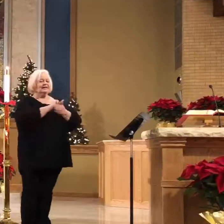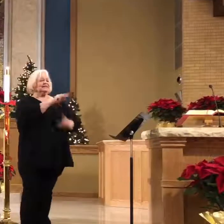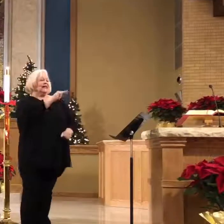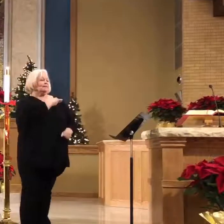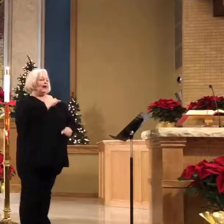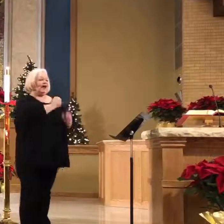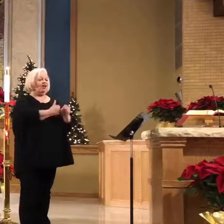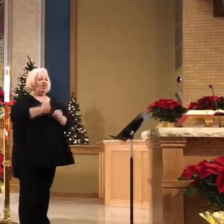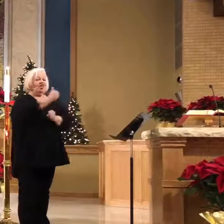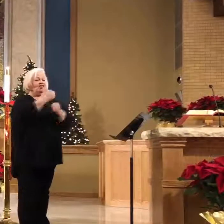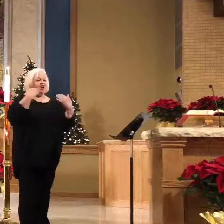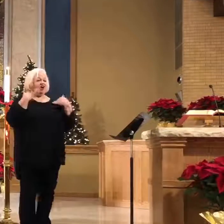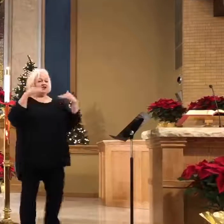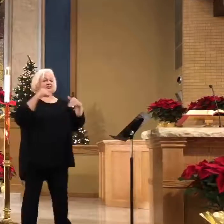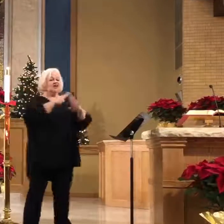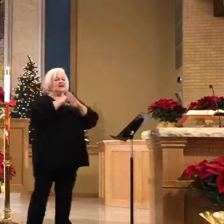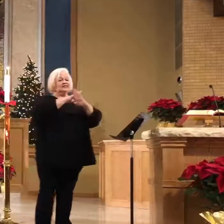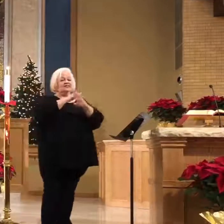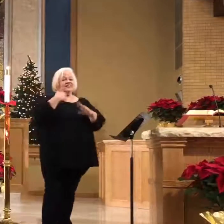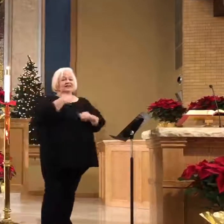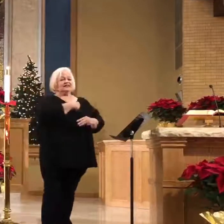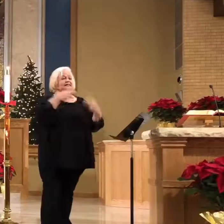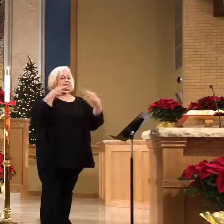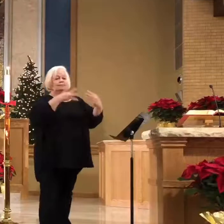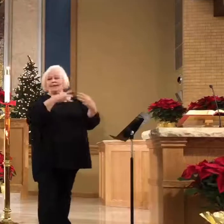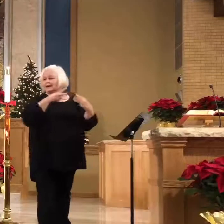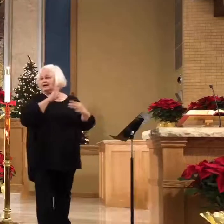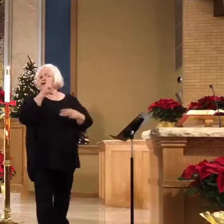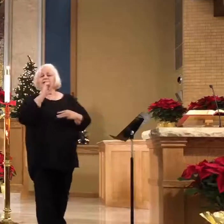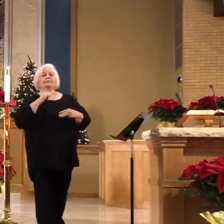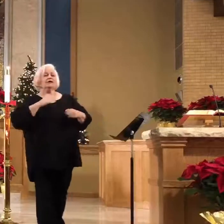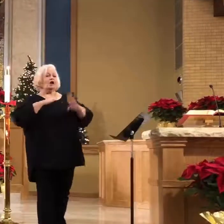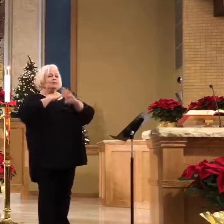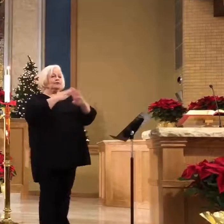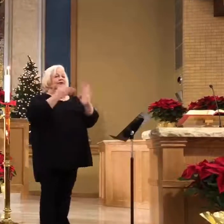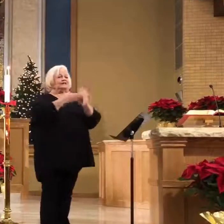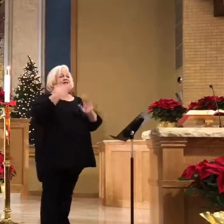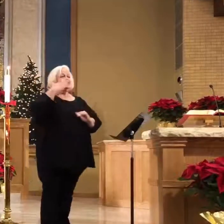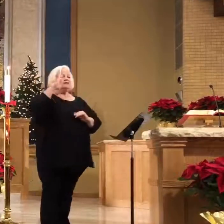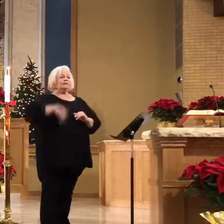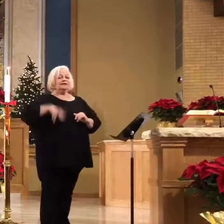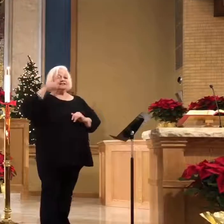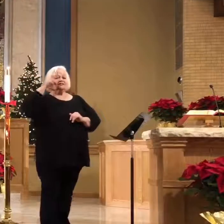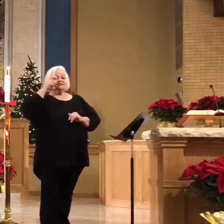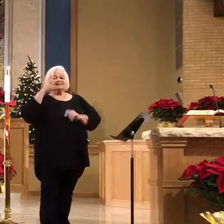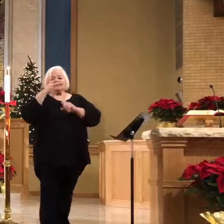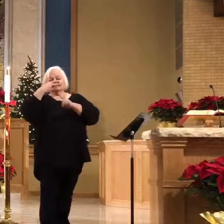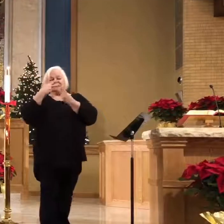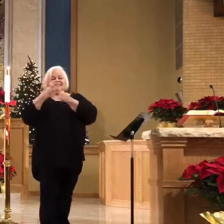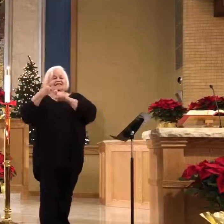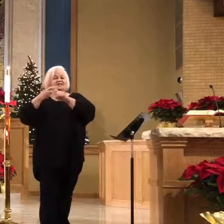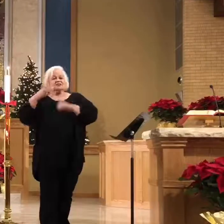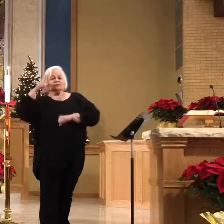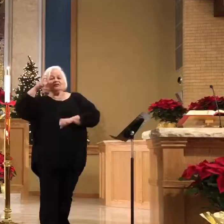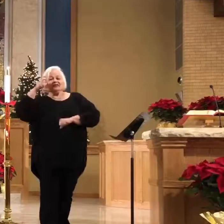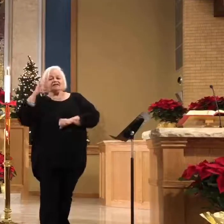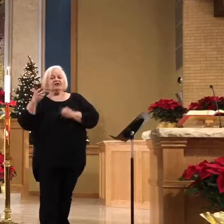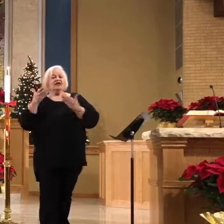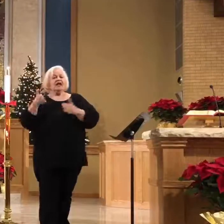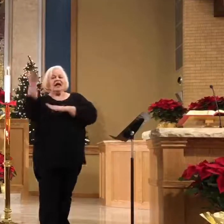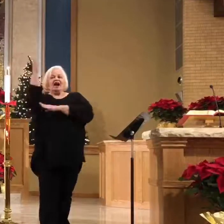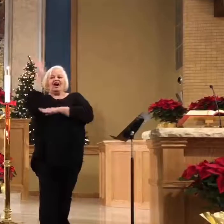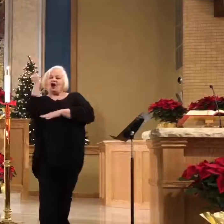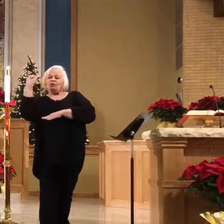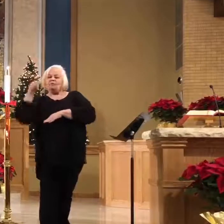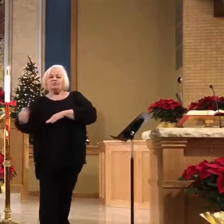Archangel, defend us in the battle. Be our protection against the wickedness and snares of the devil. May God rebuke